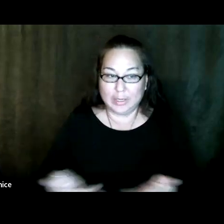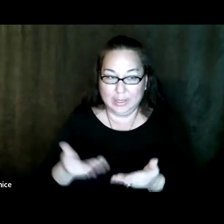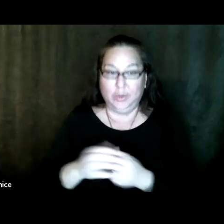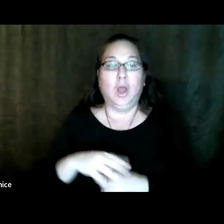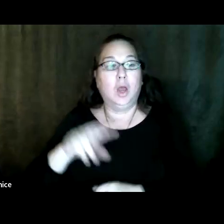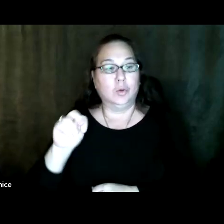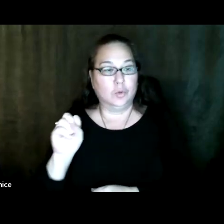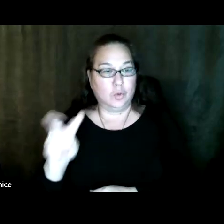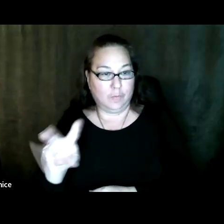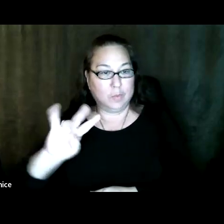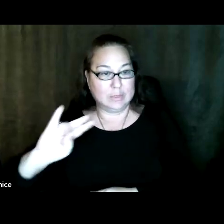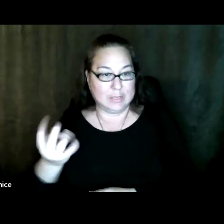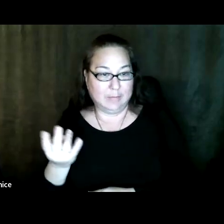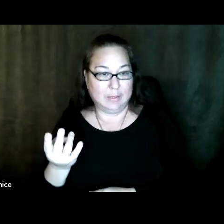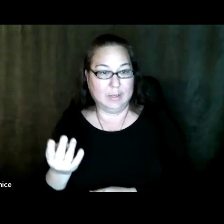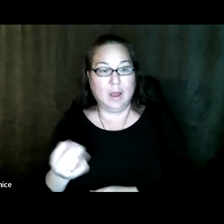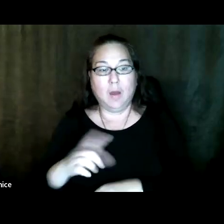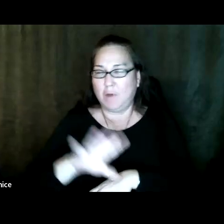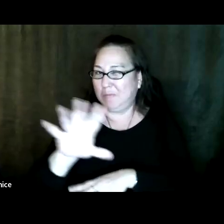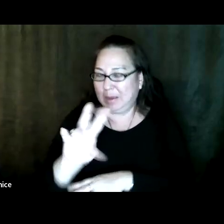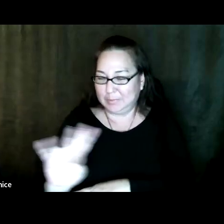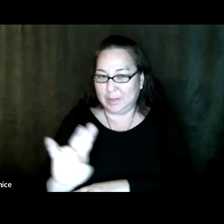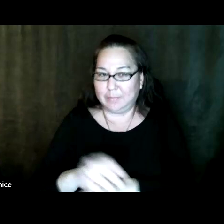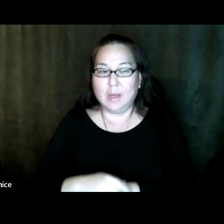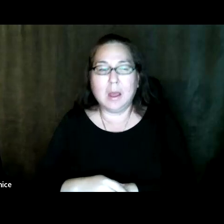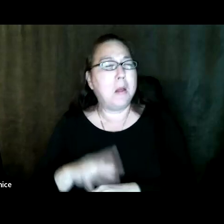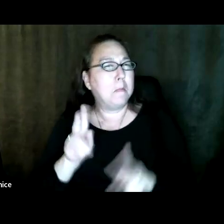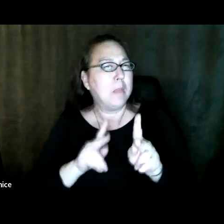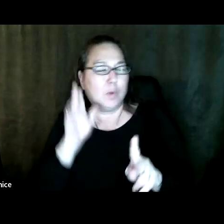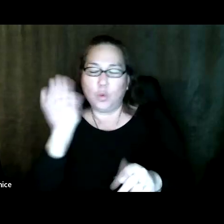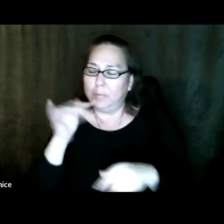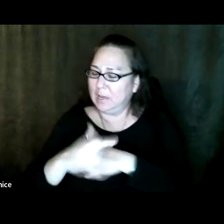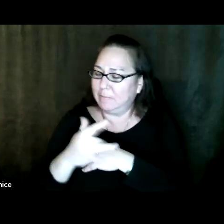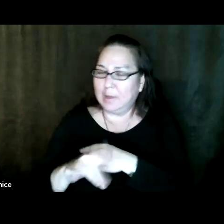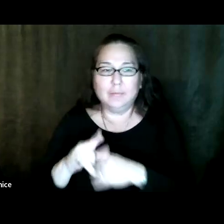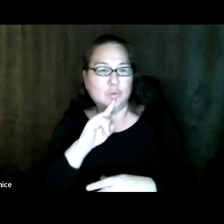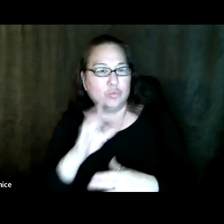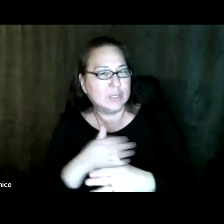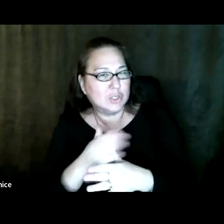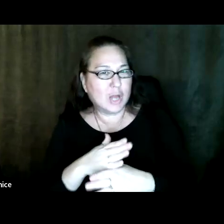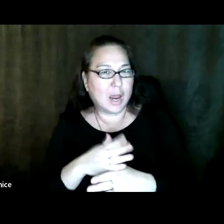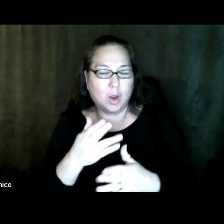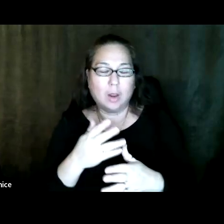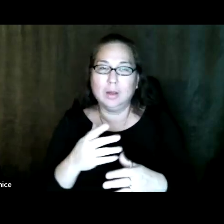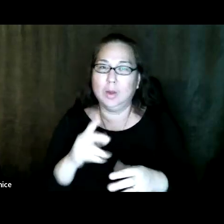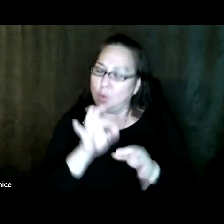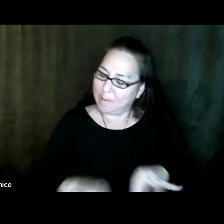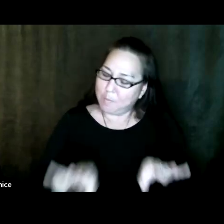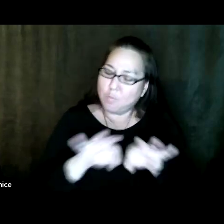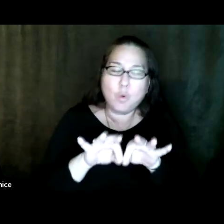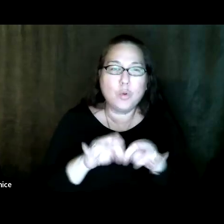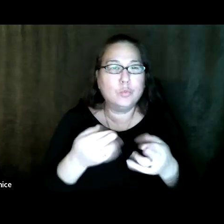time. BPS representatives and community partners will be available to share valuable resources for students and